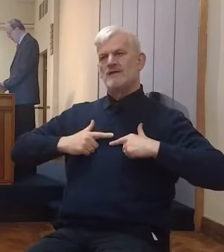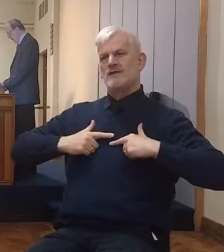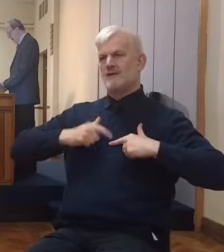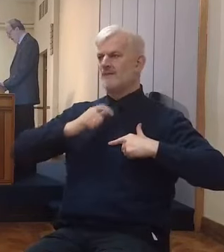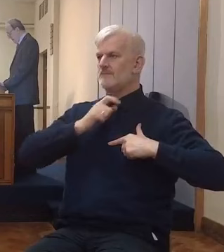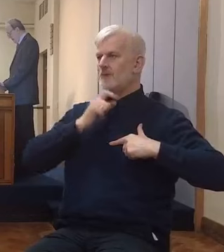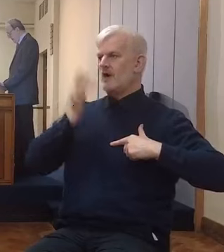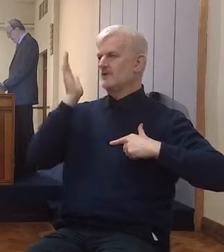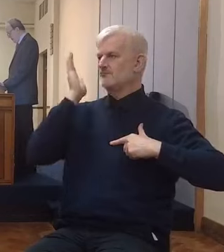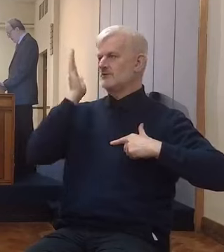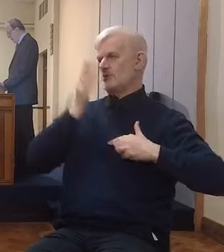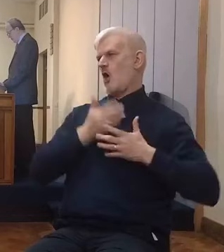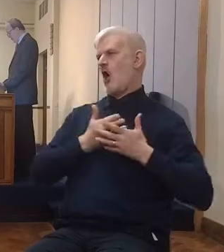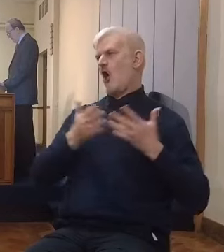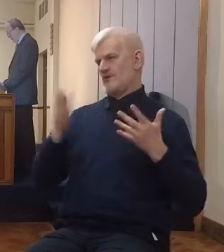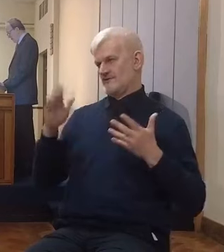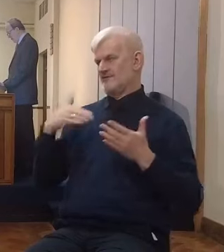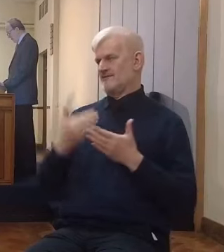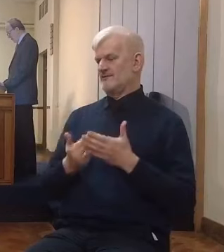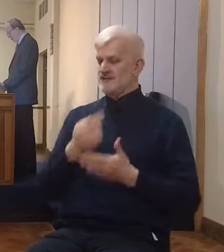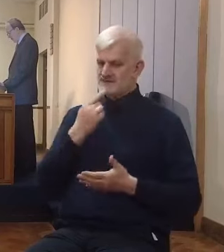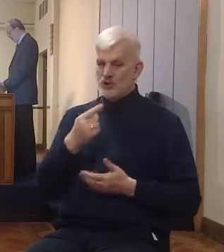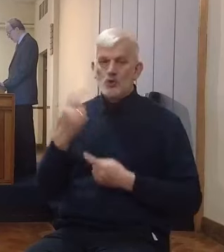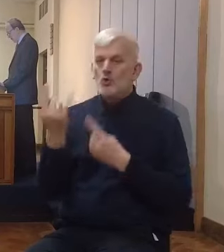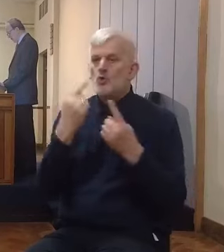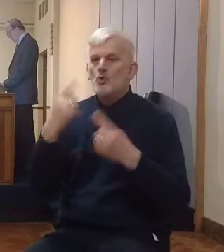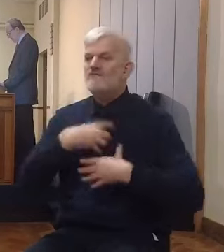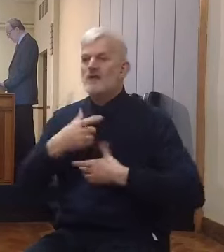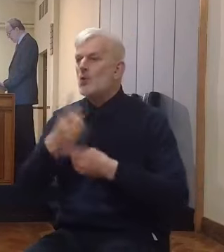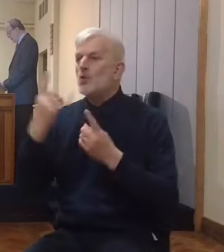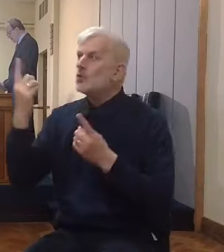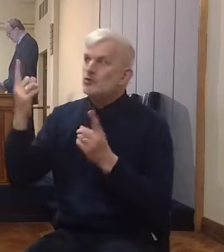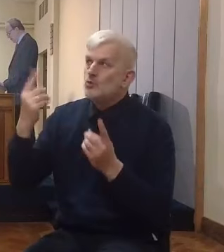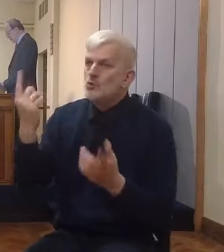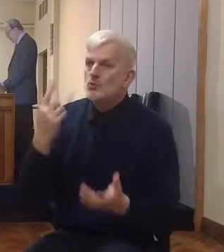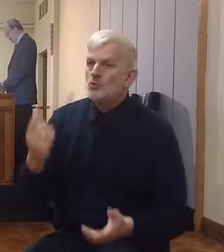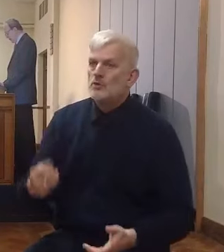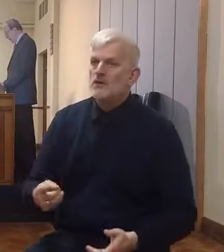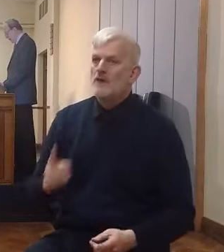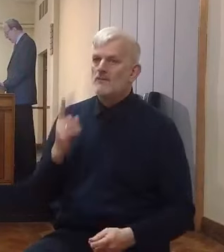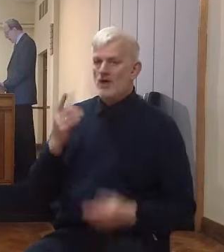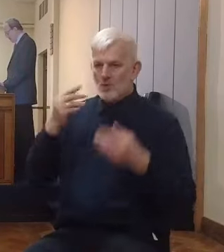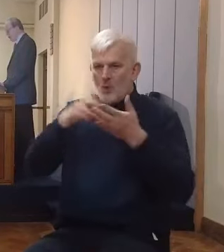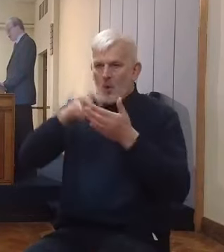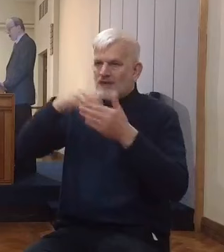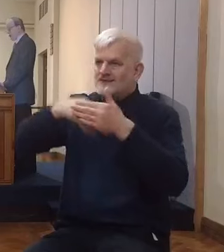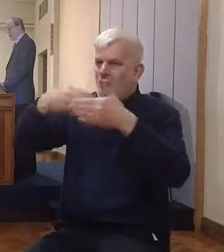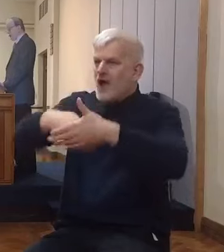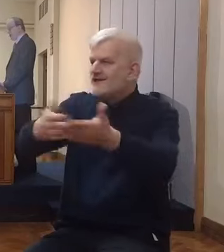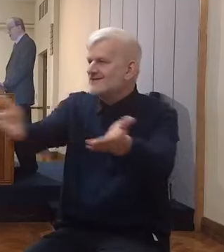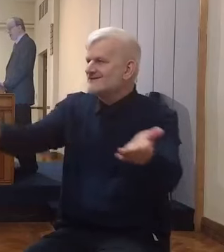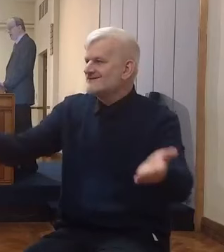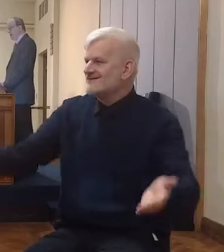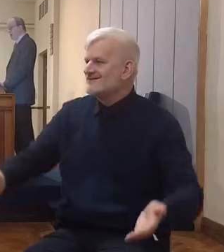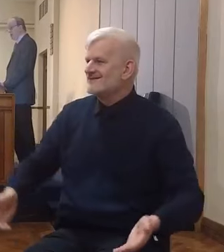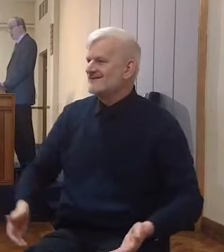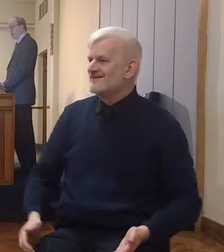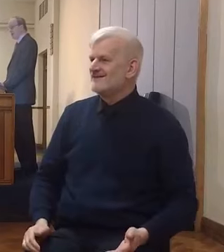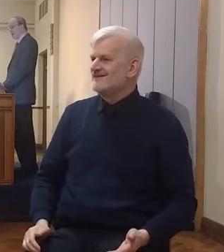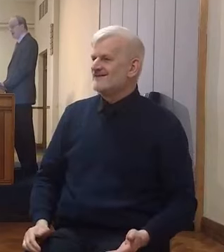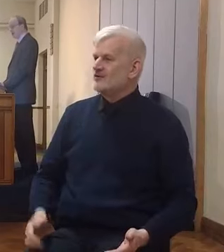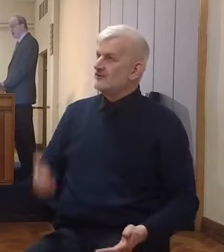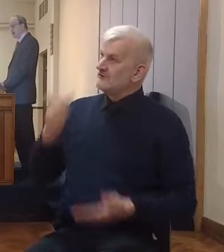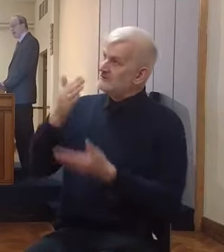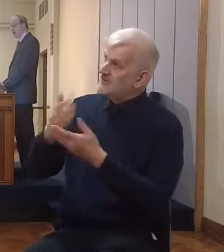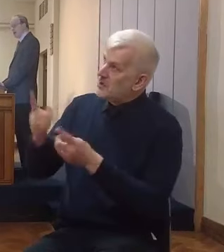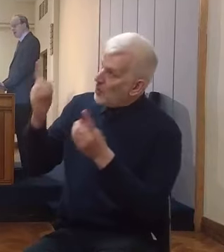sermons. Who is among you that feareth the Lord, yet walketh in darkness, the child of light, walking